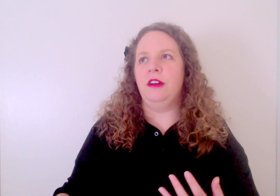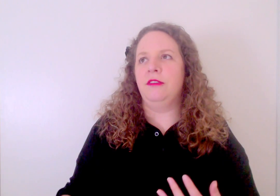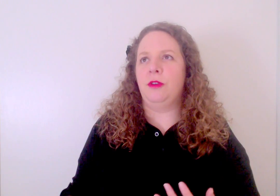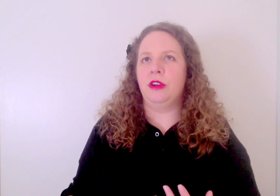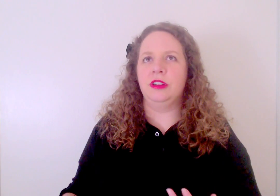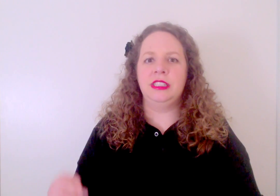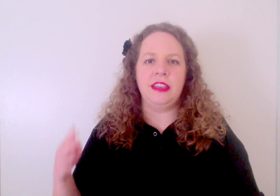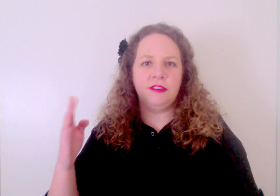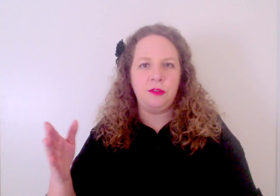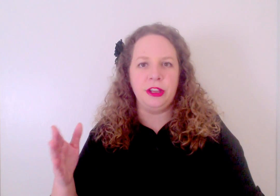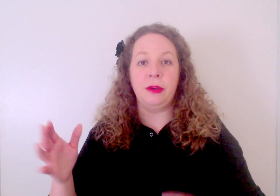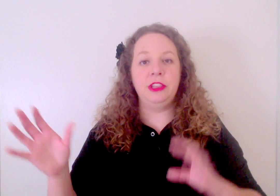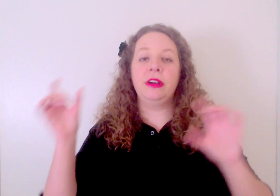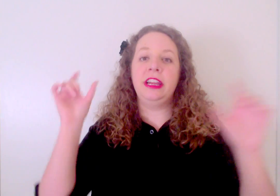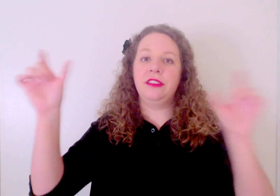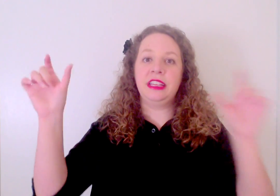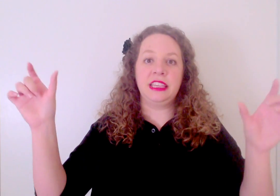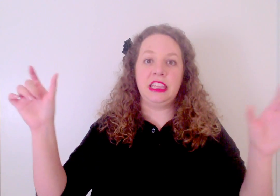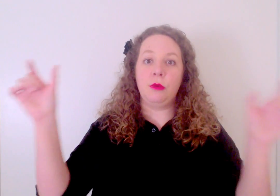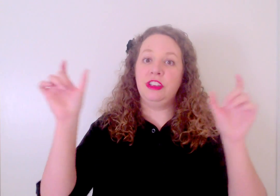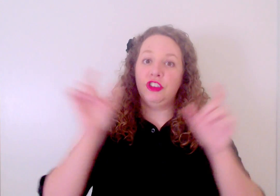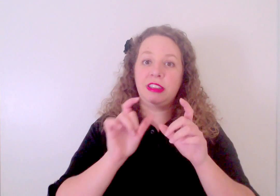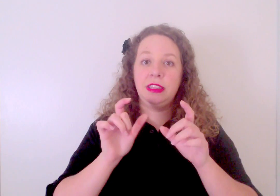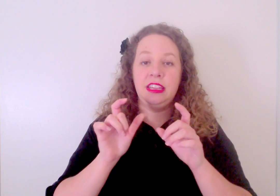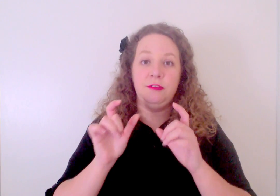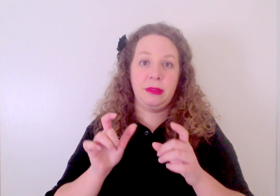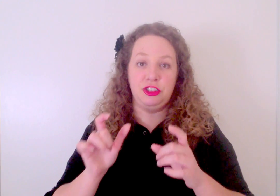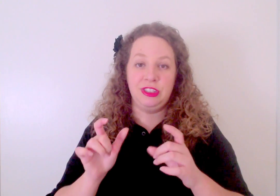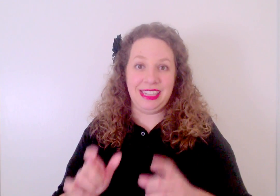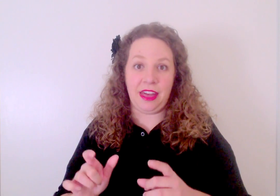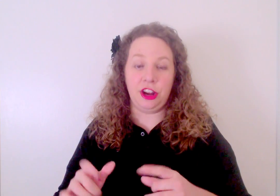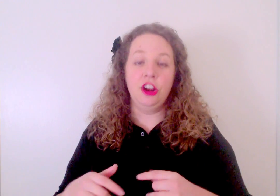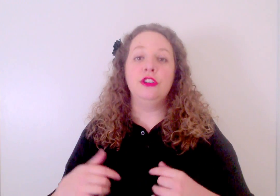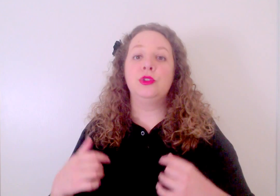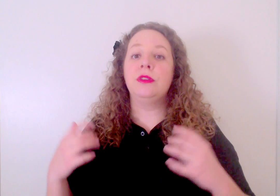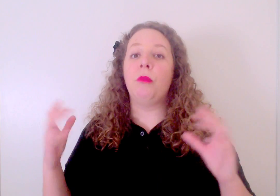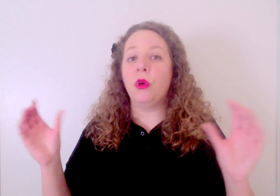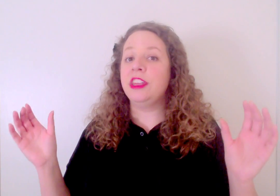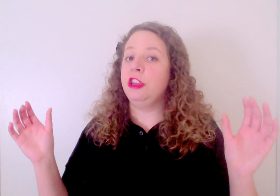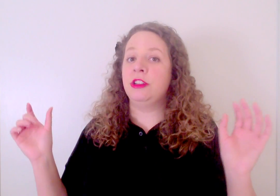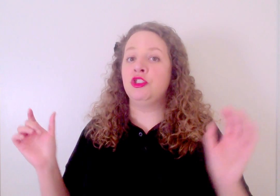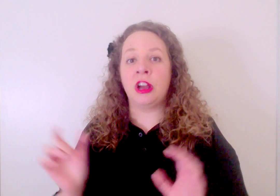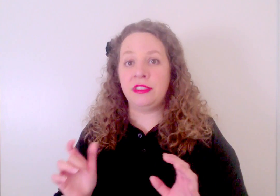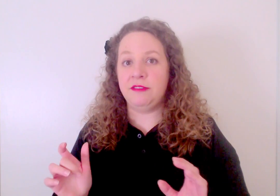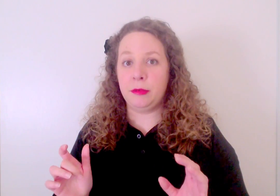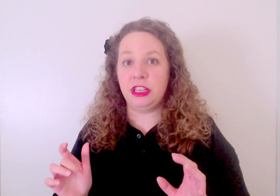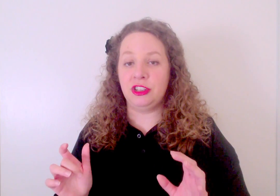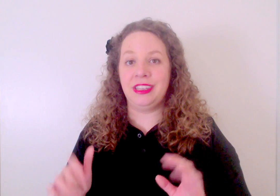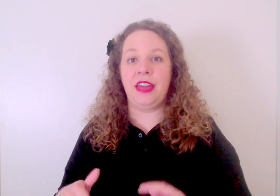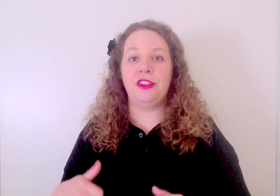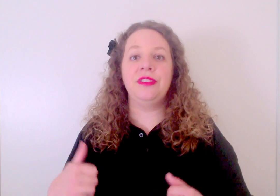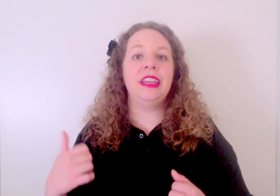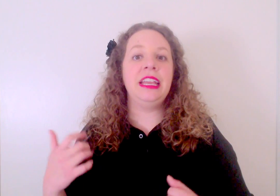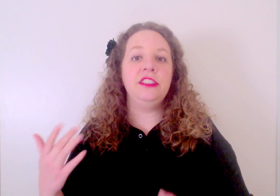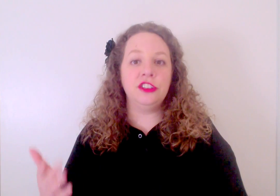512 or 741. You'll hear things like that. We chunk the information together. So the more that you can chunk the information together, the easier it will